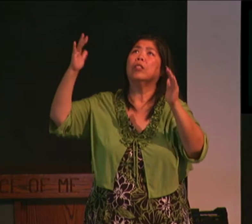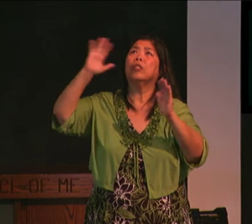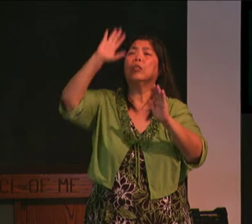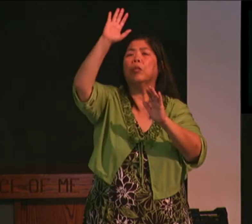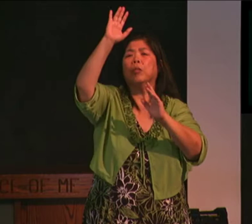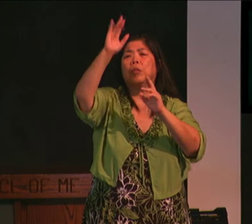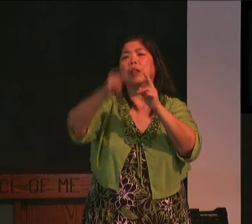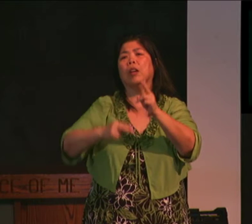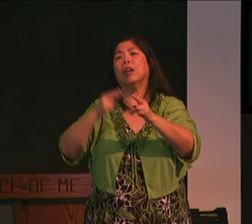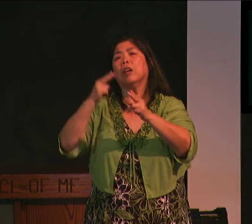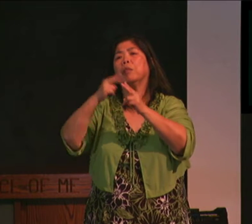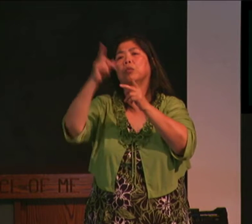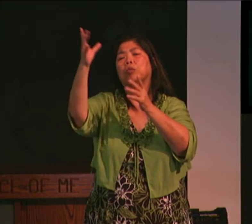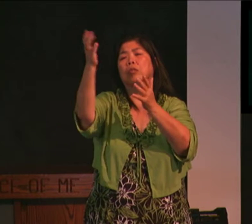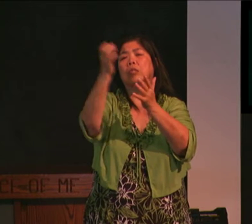You deserve the glory